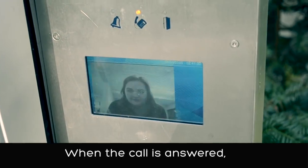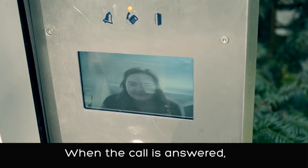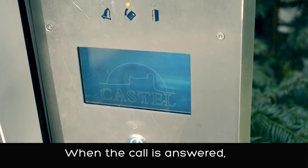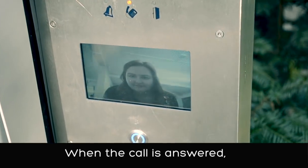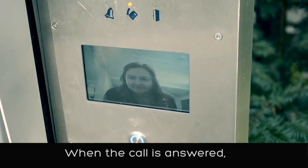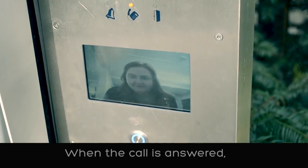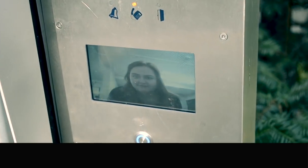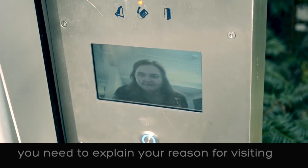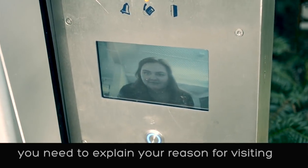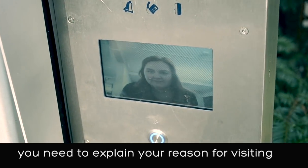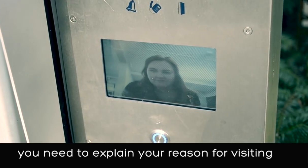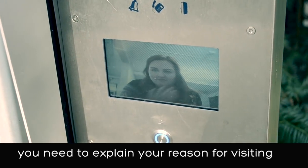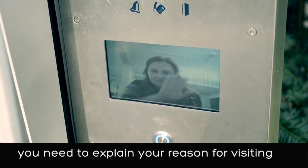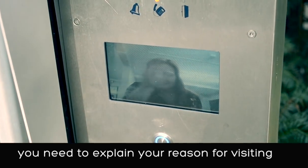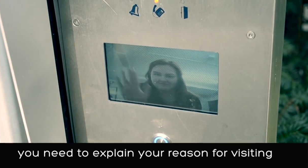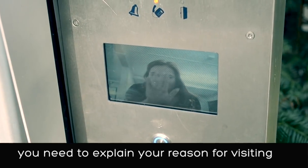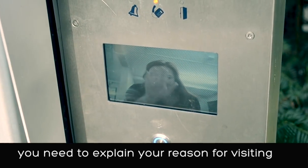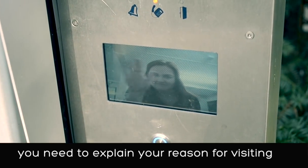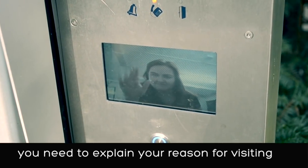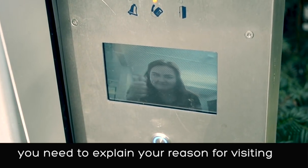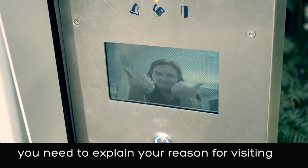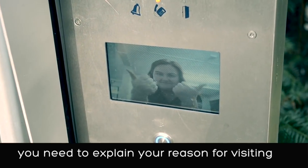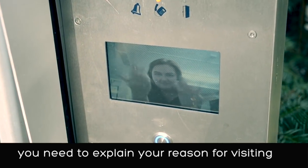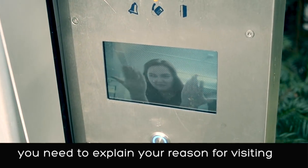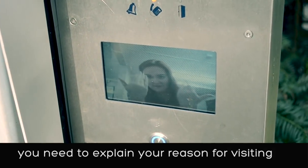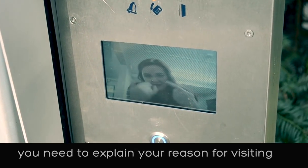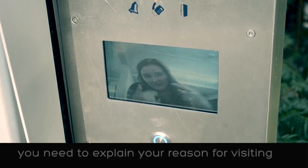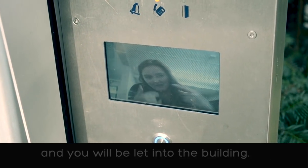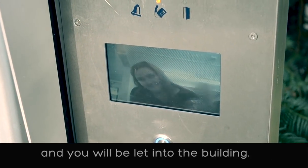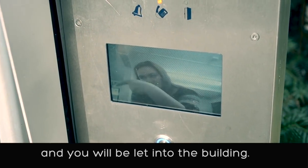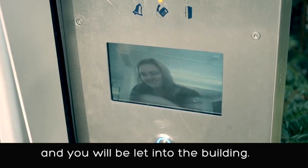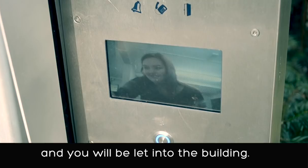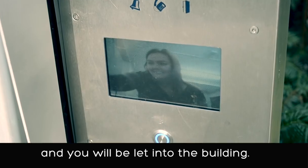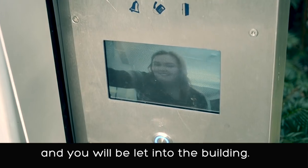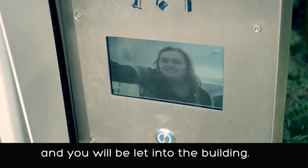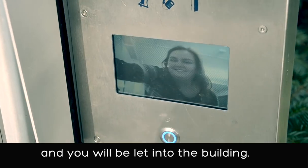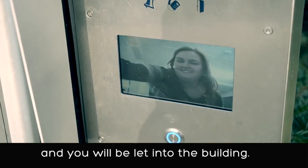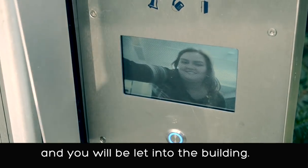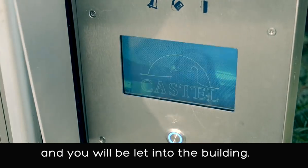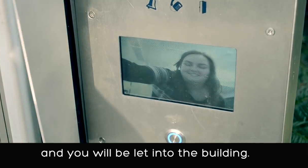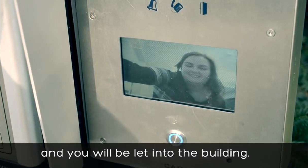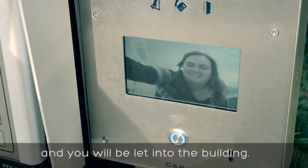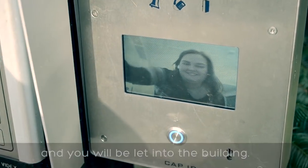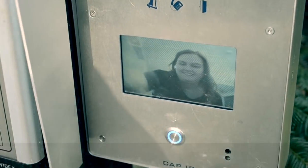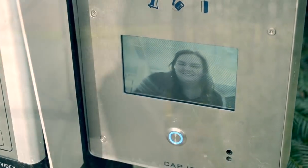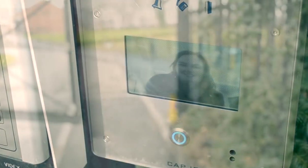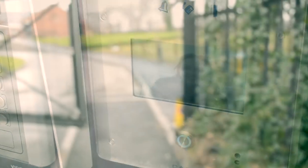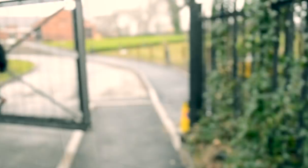When the call is answered, you need to explain your reason for visiting and you will be let into the building.